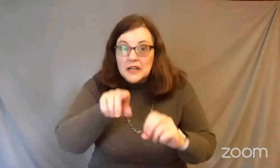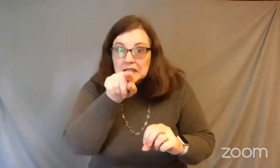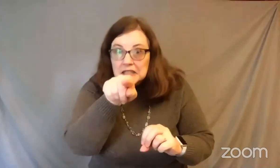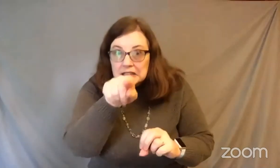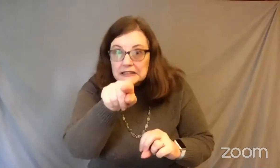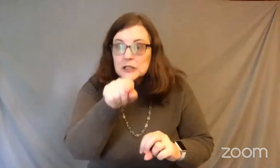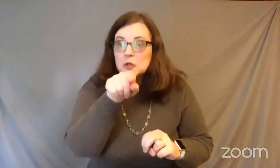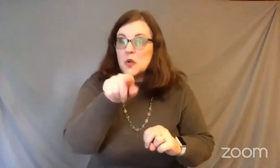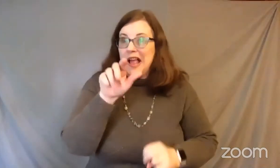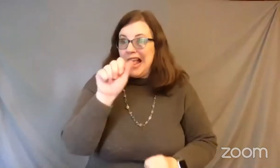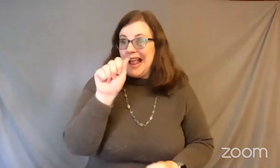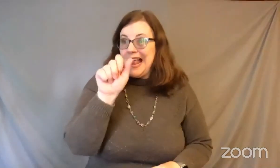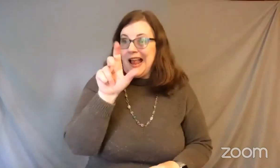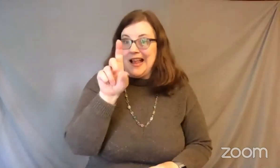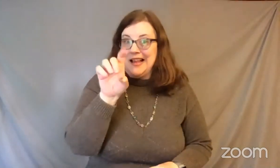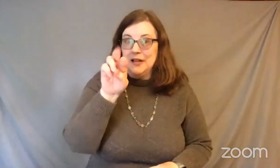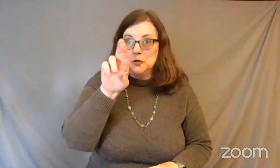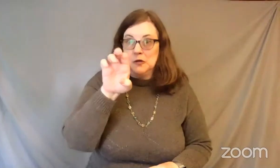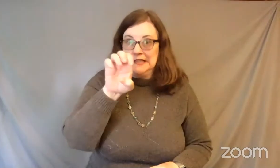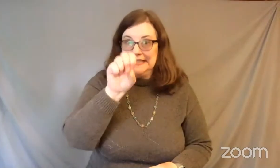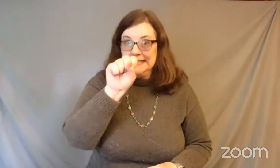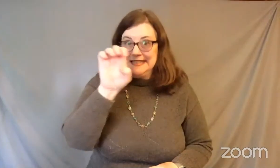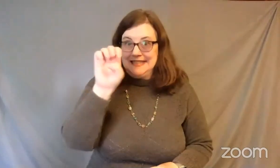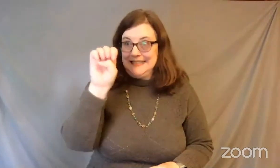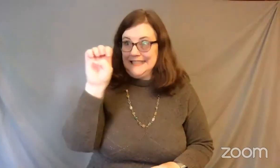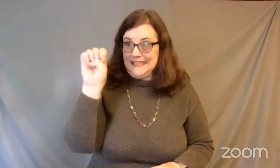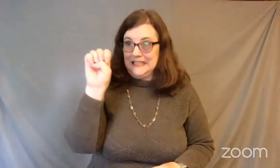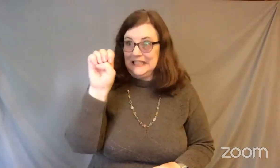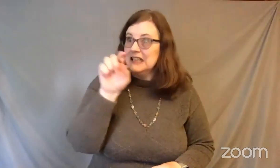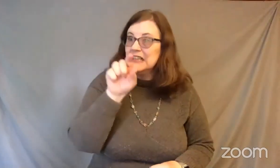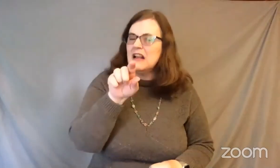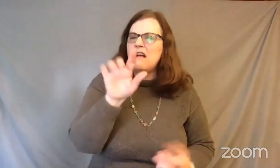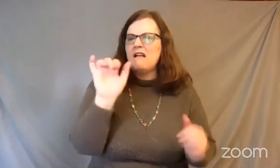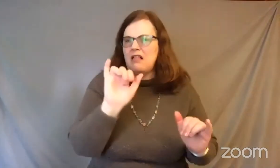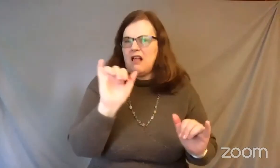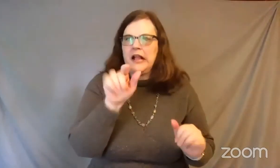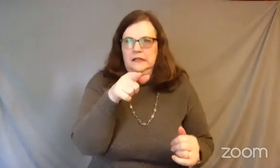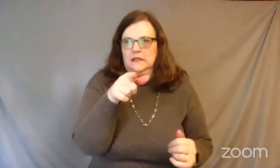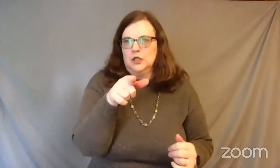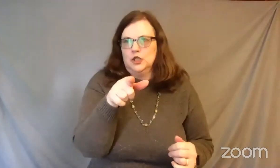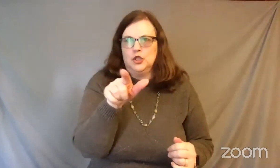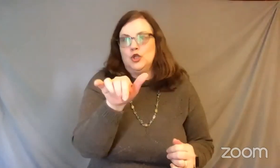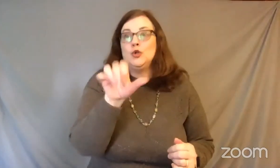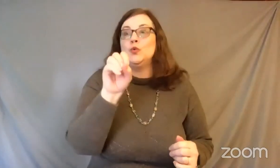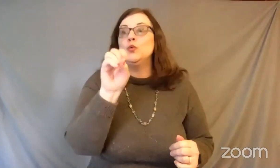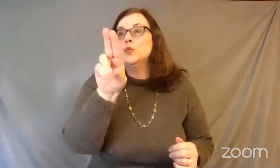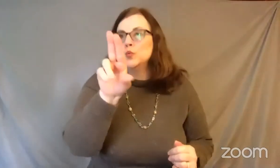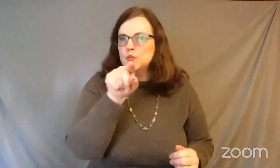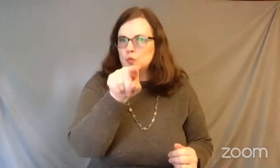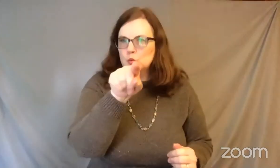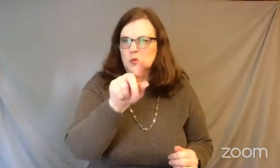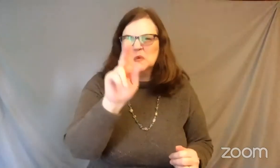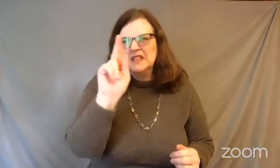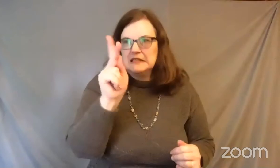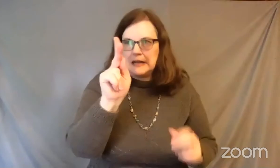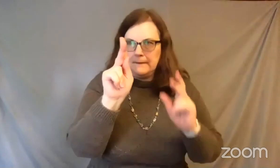Pointing can be used as the pronoun for the self, pointing at oneself, or for pointing at the addressee, who